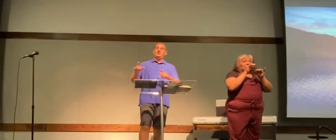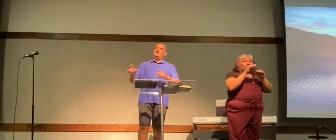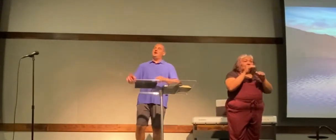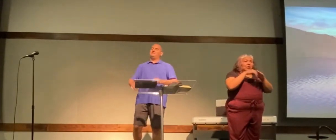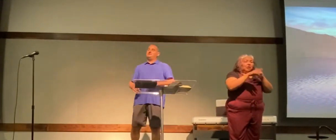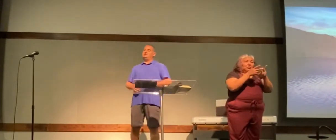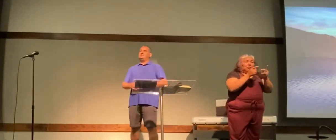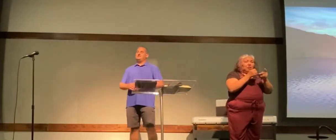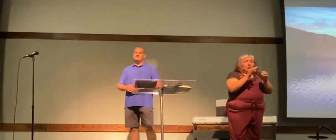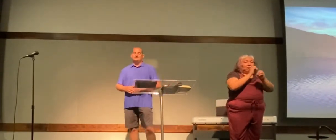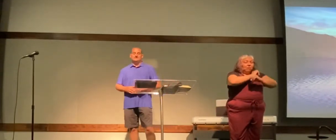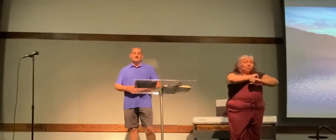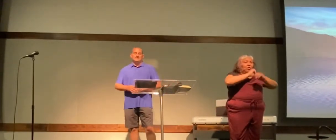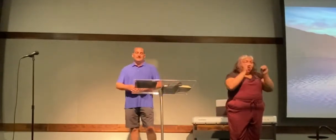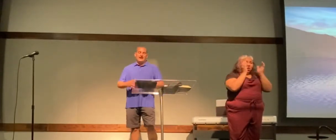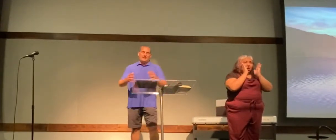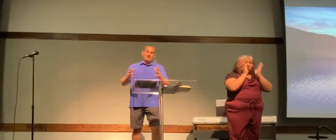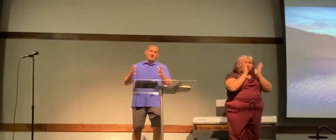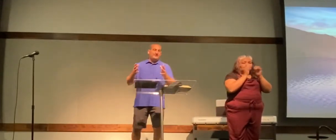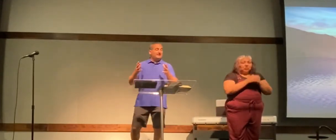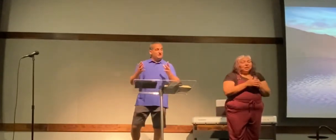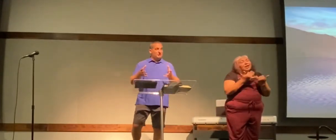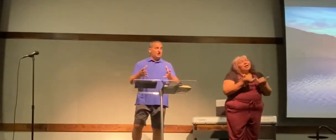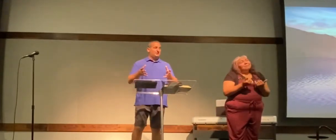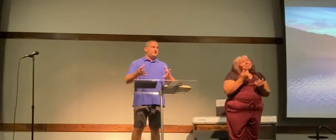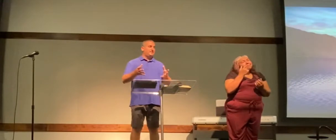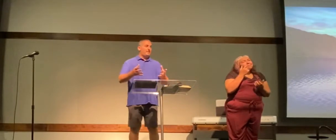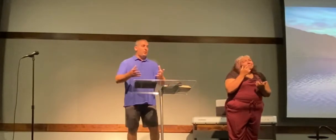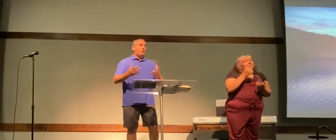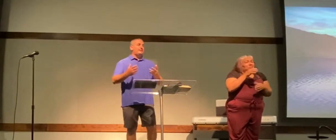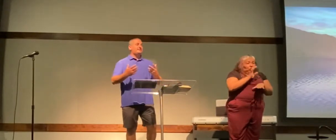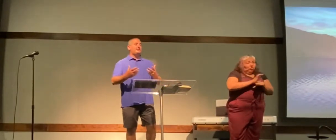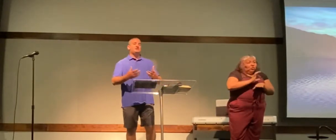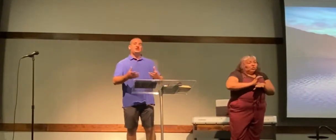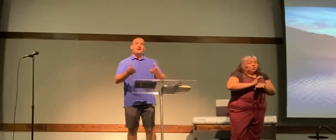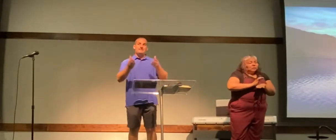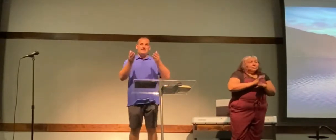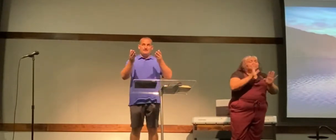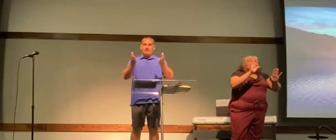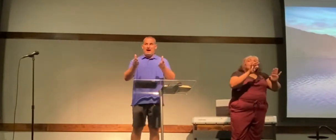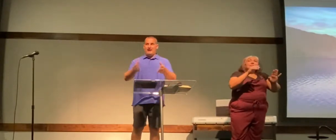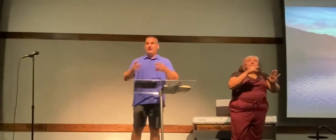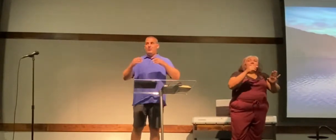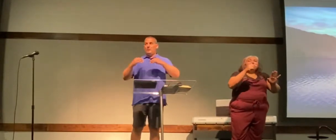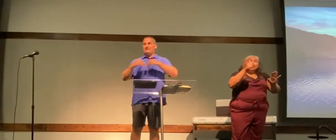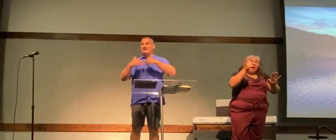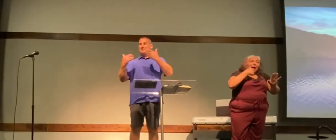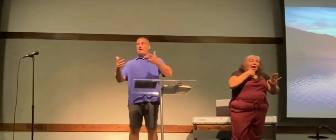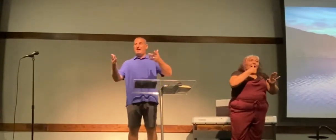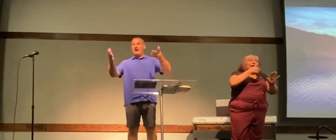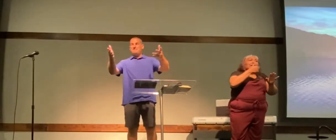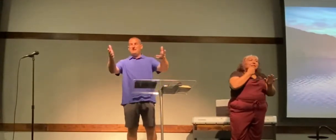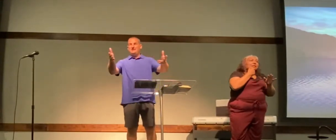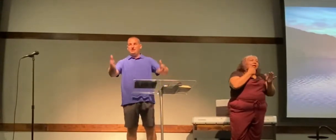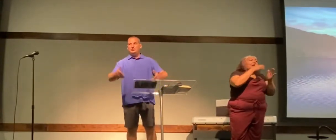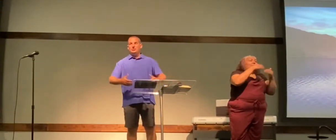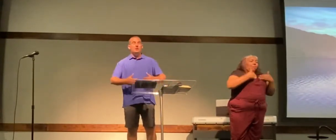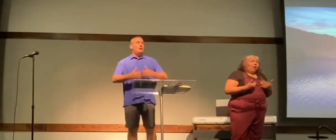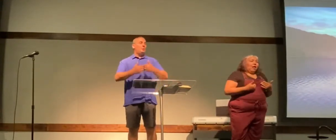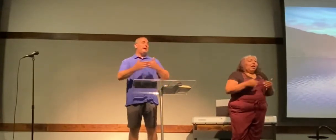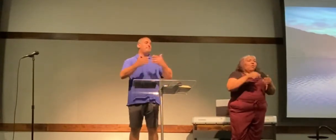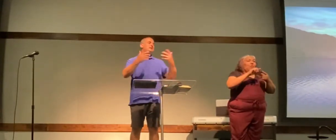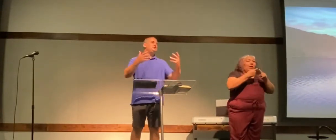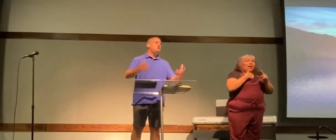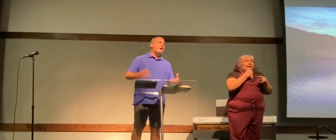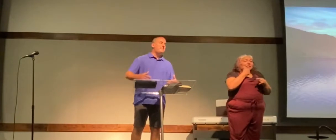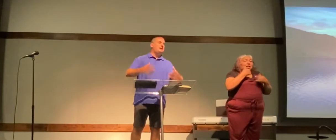of unconsciousness. I believe that the church, and when I say the church, I mean the body. When I say the body, I mean you.